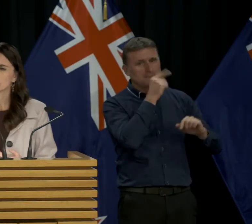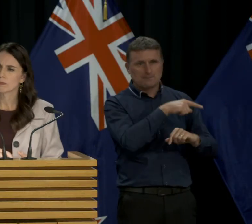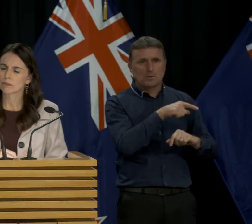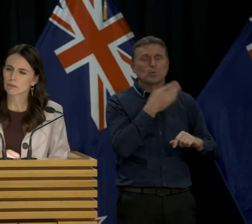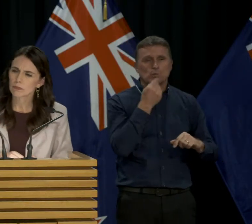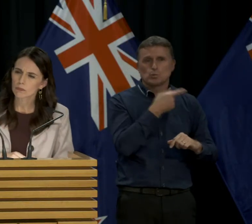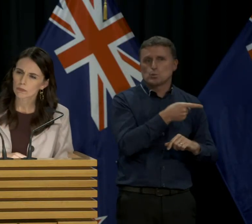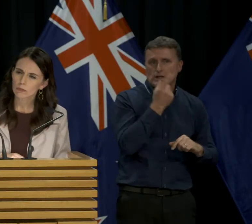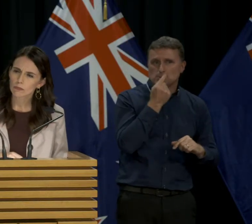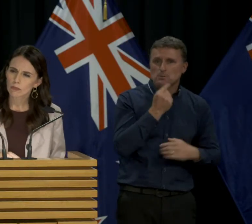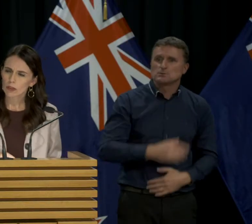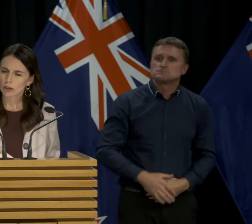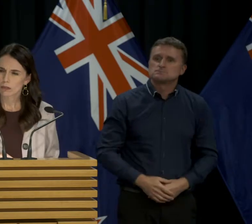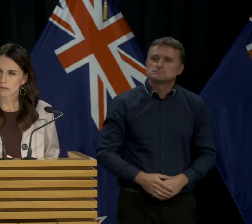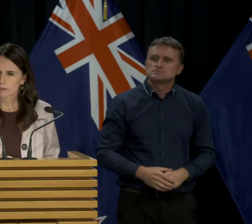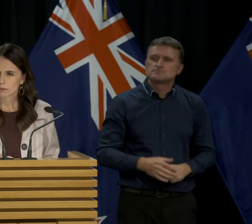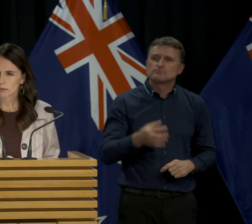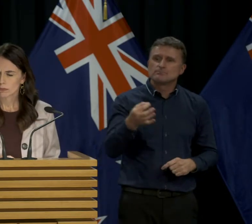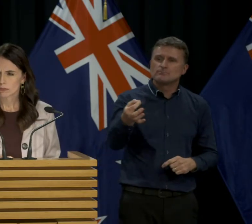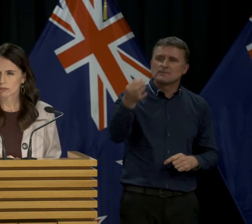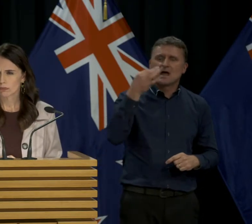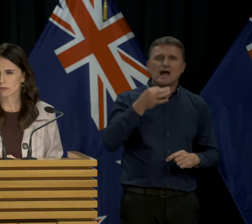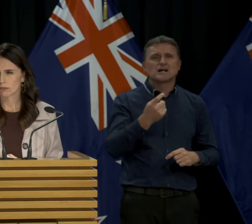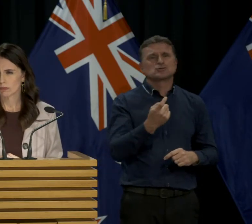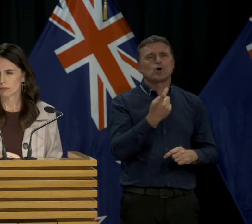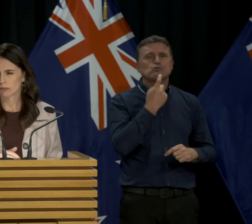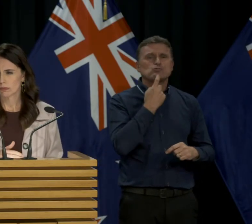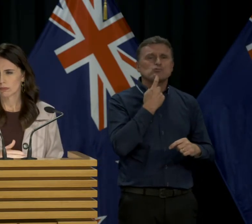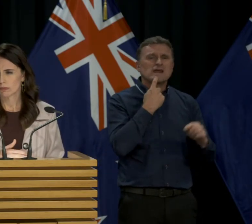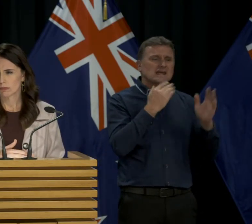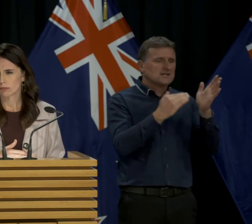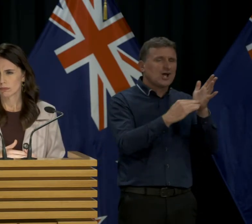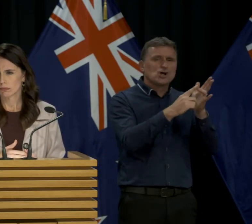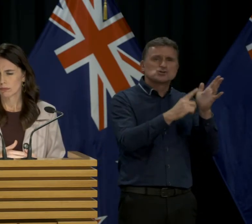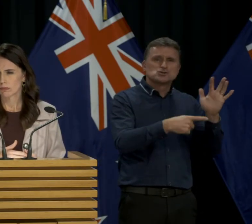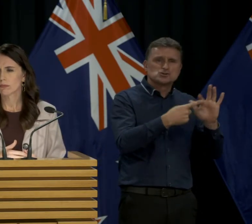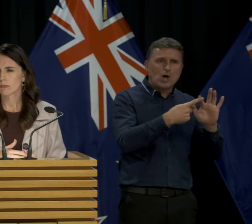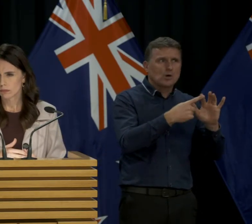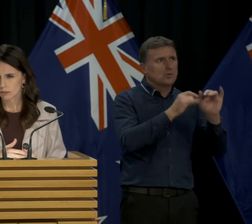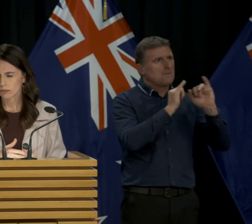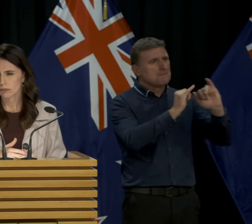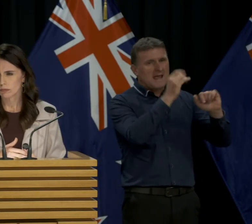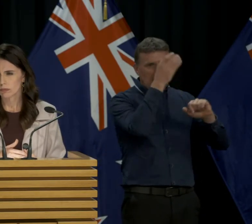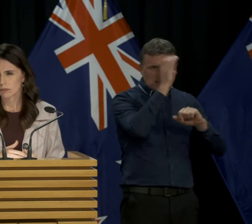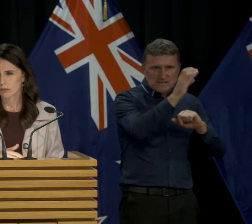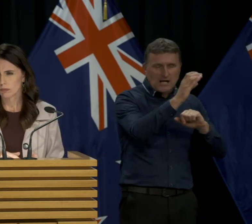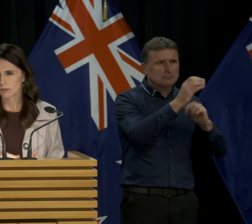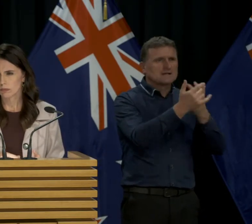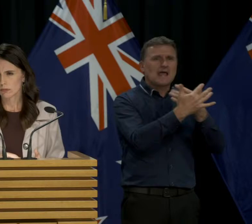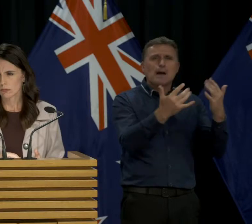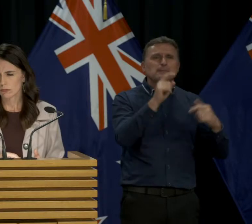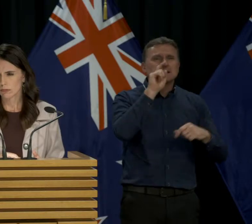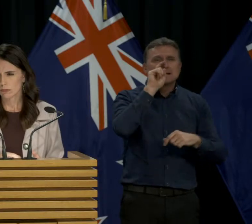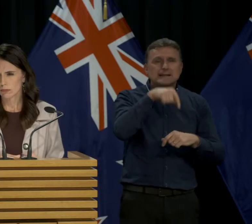many more travellers from red zone countries, overseas returnees, Kiwis coming home from red zone countries, are we anticipating any more to